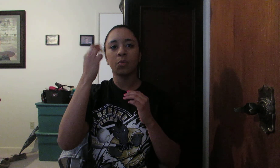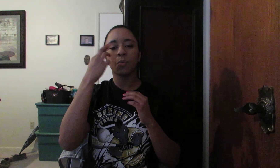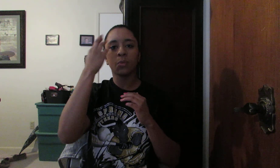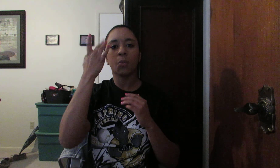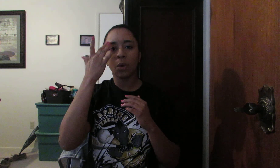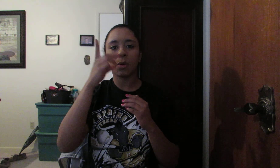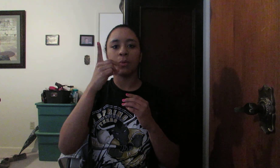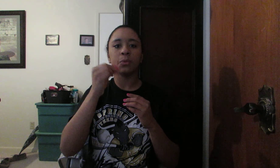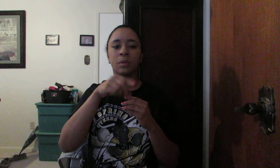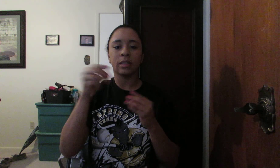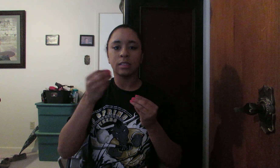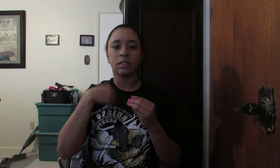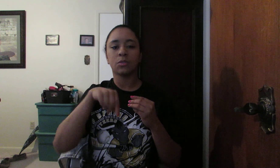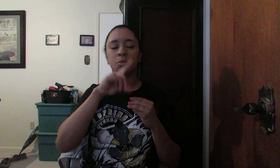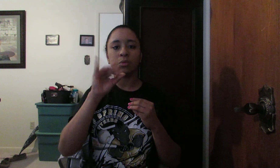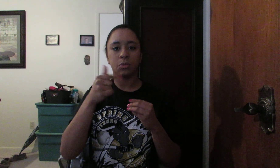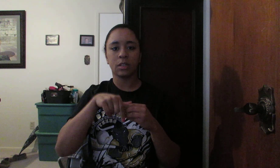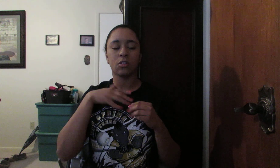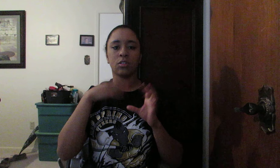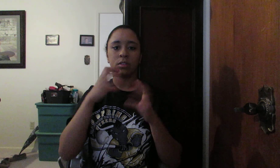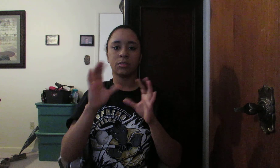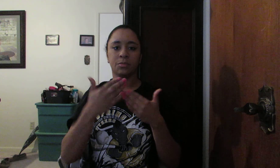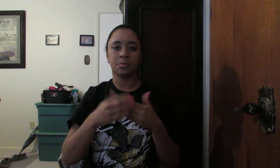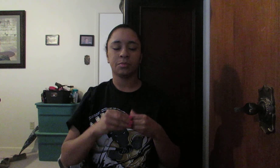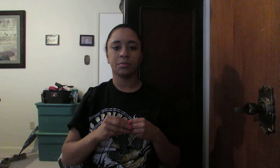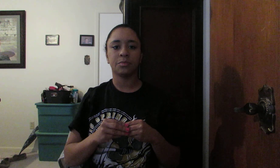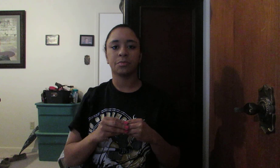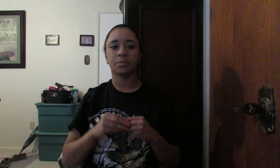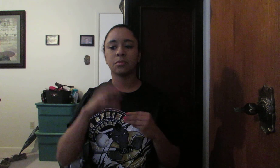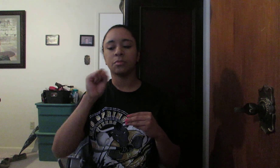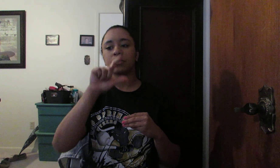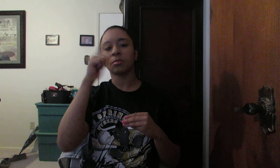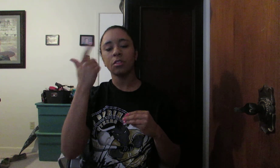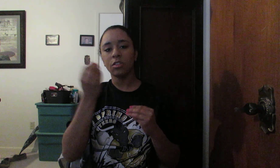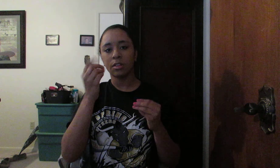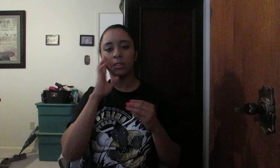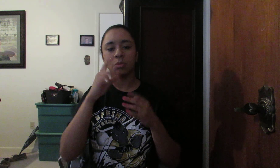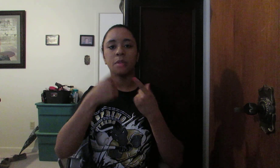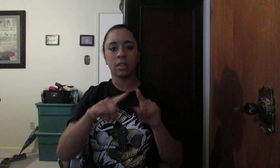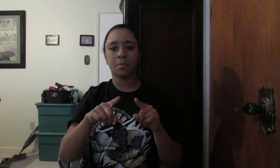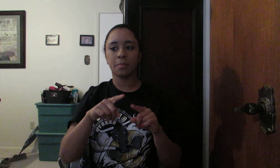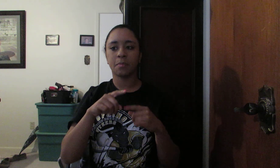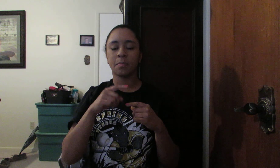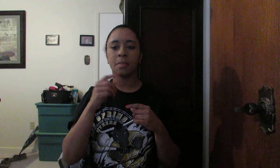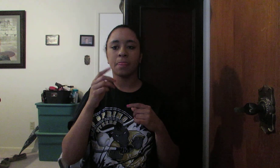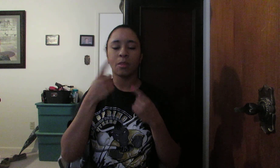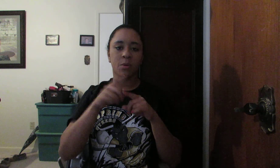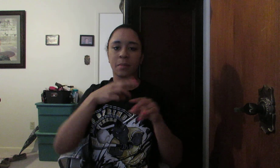the things that we're doing in our classrooms. Some of the other things that are going to happen here, and I think it's just going to happen naturally, is